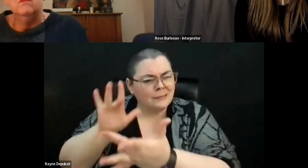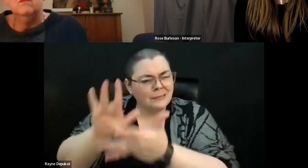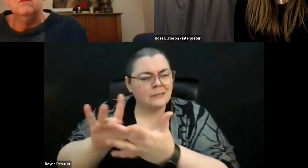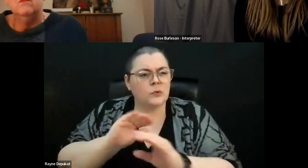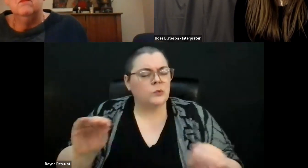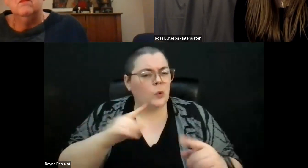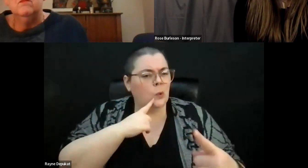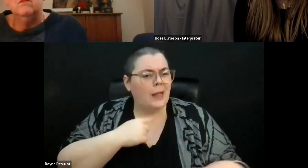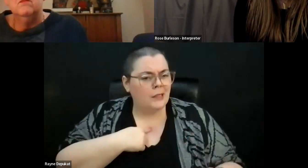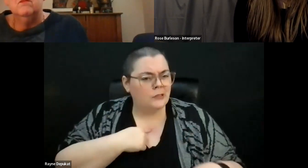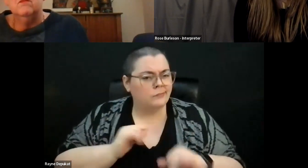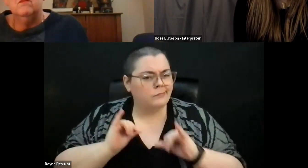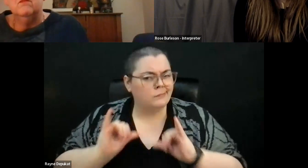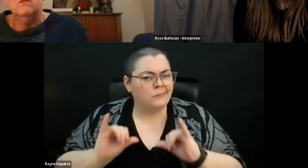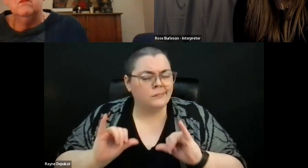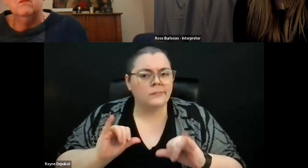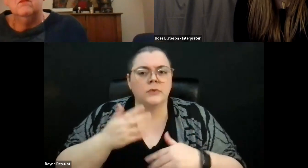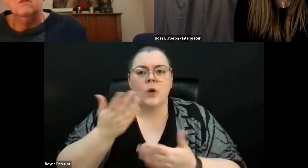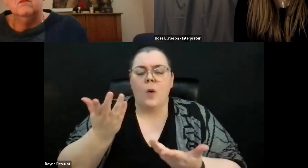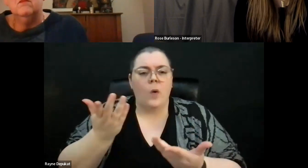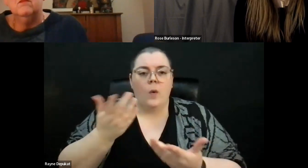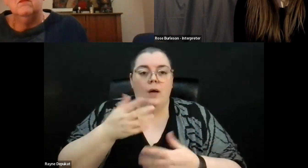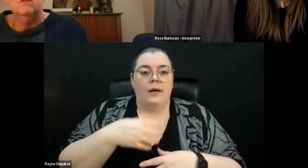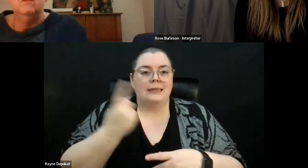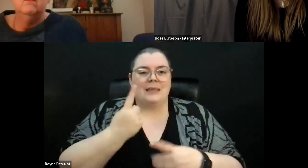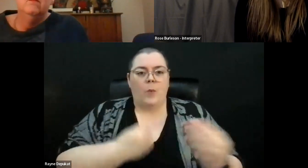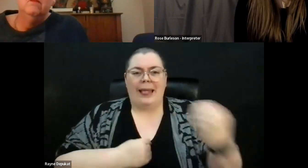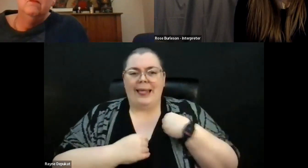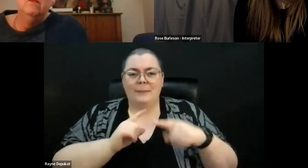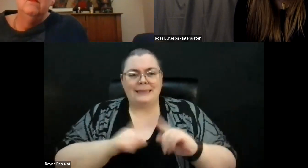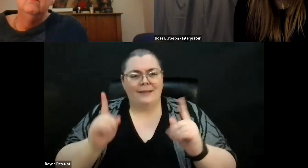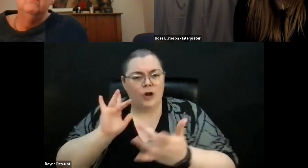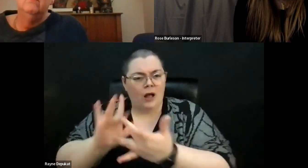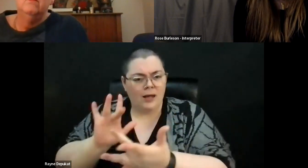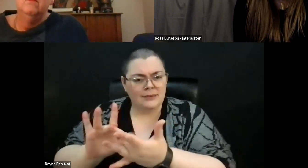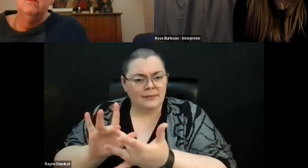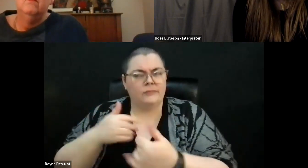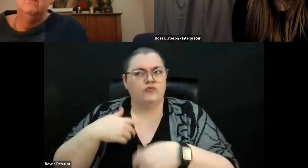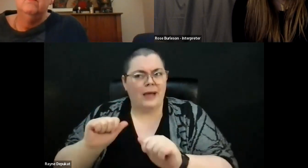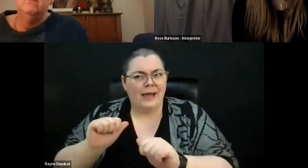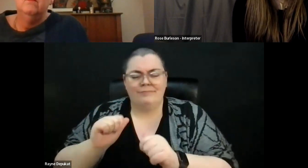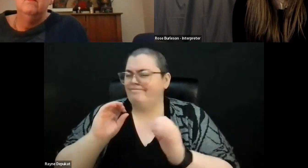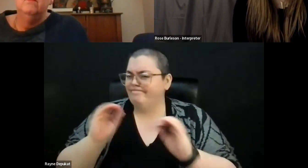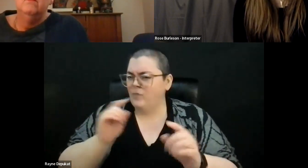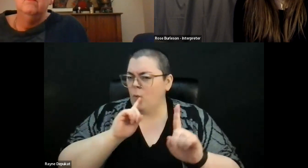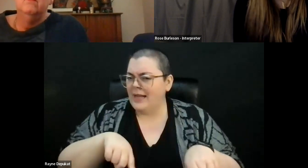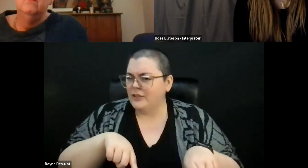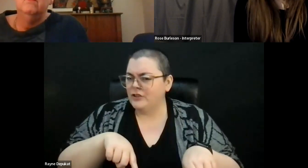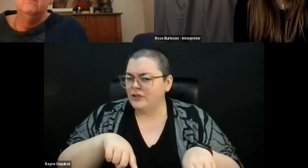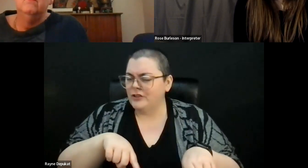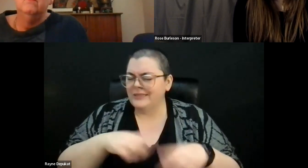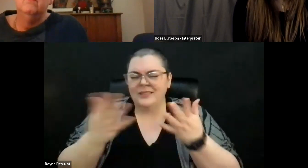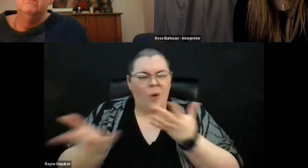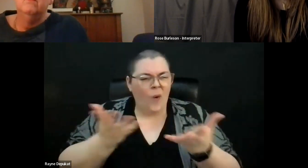Yes, I have tried to contact them and reach out, but I have not received a response. Maybe someone gave me a